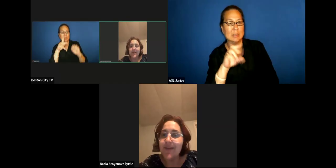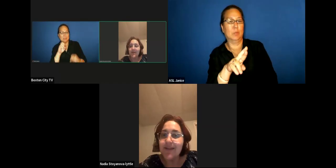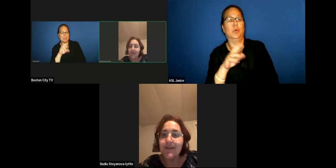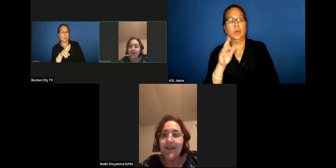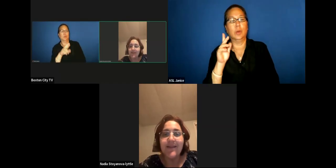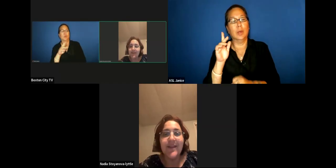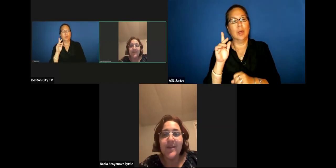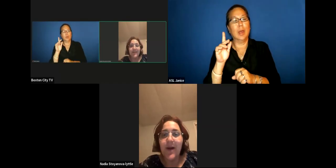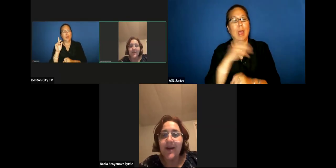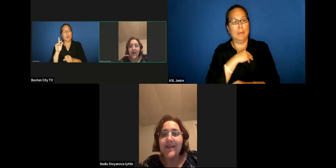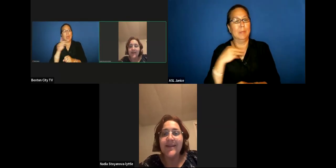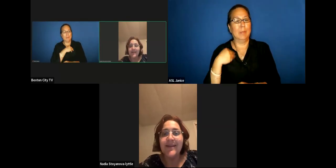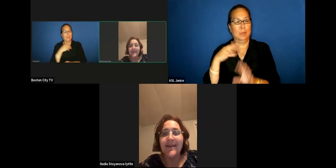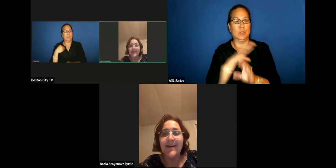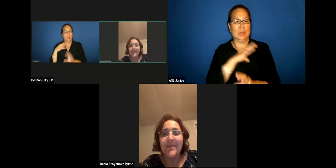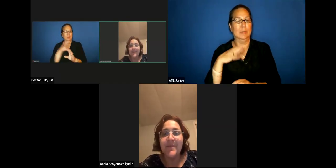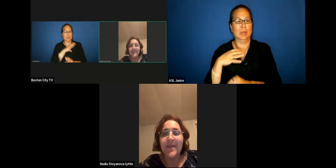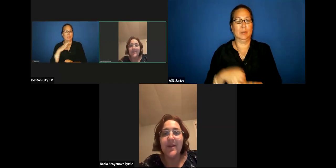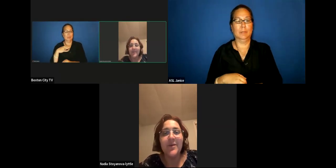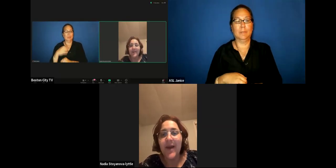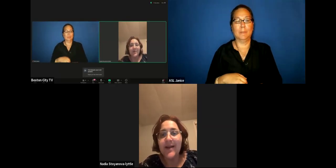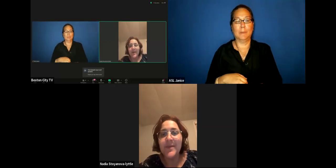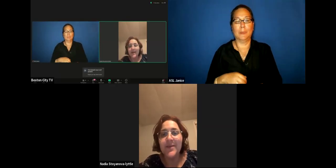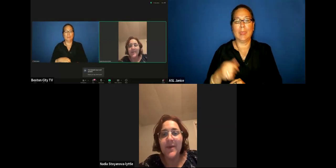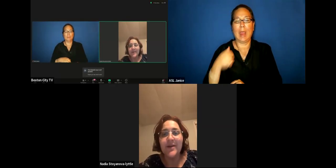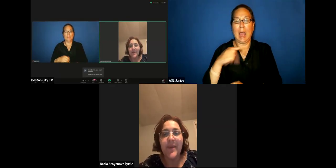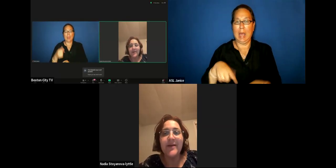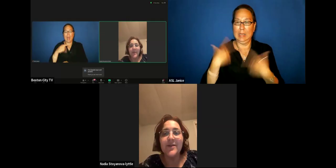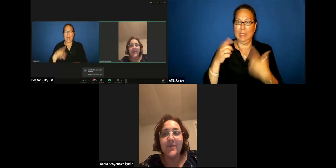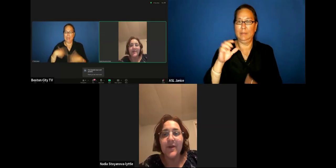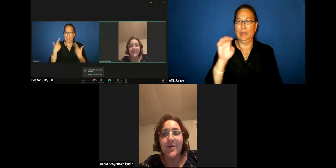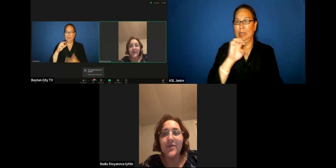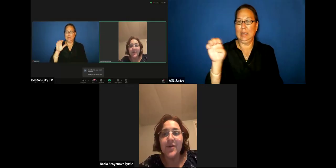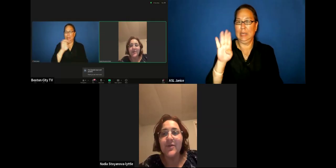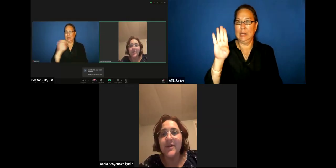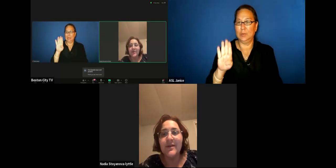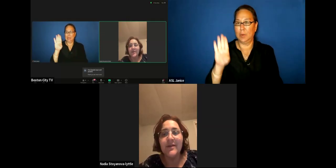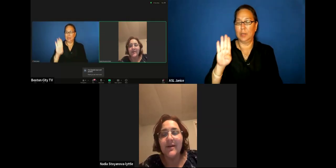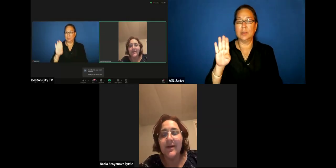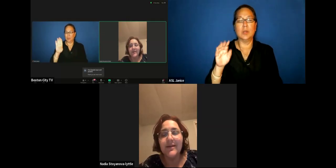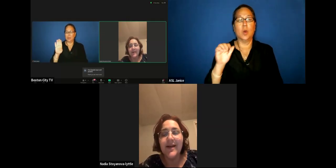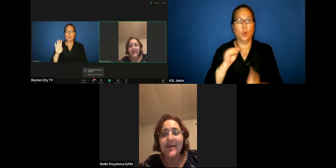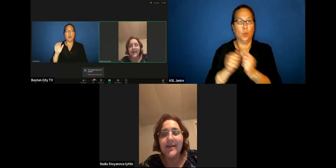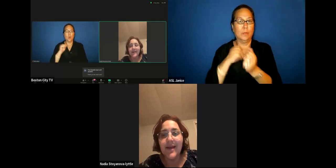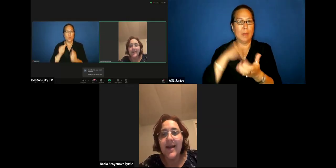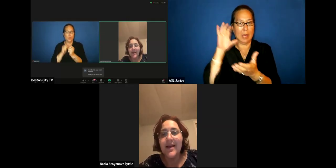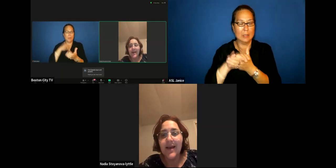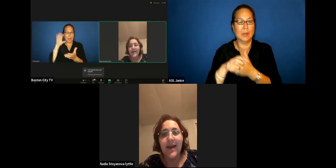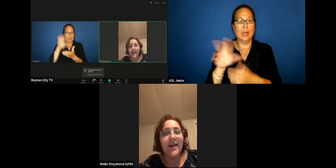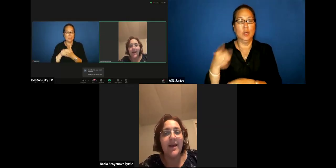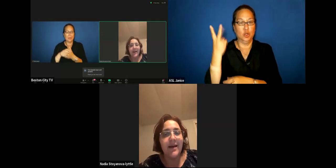Nadia Stoyanova-Little. I live in East Boston. Along with my husband, we are the parents of two children,